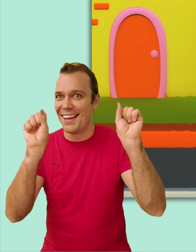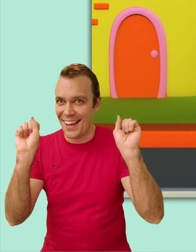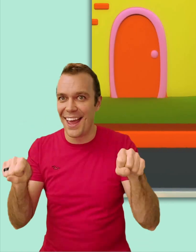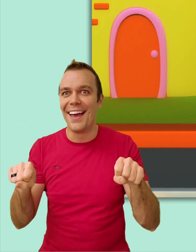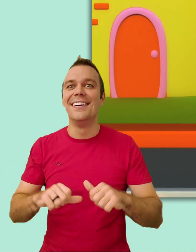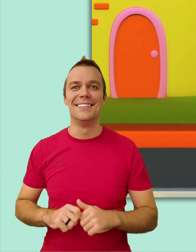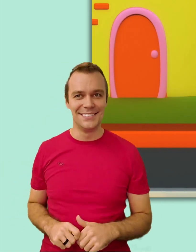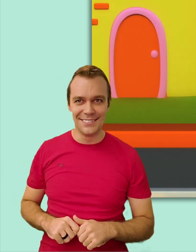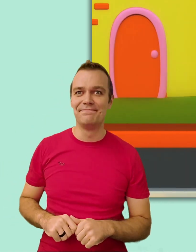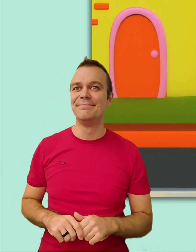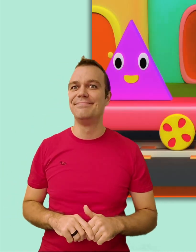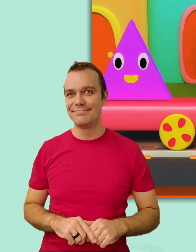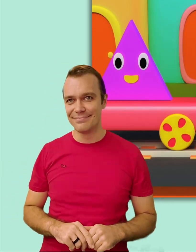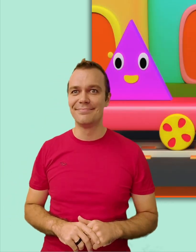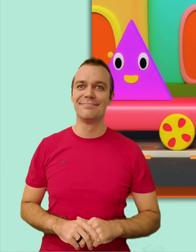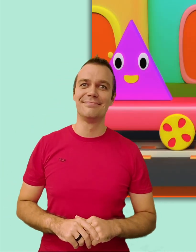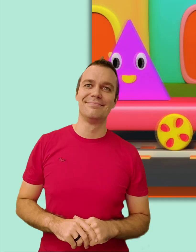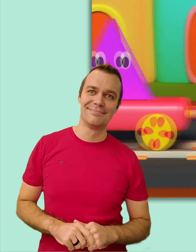so very high.